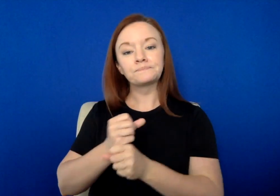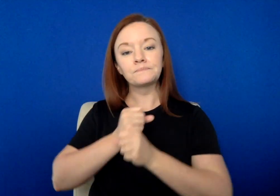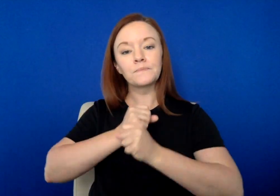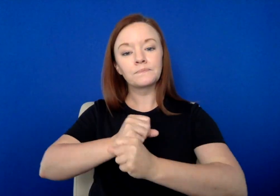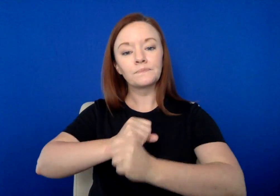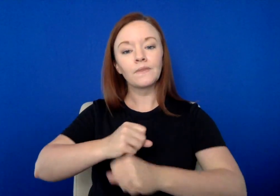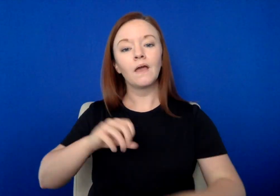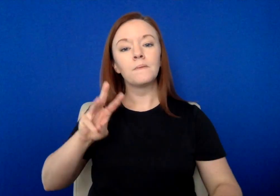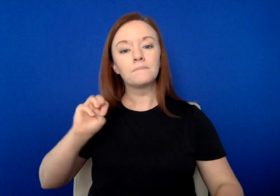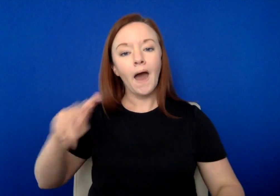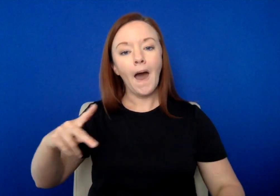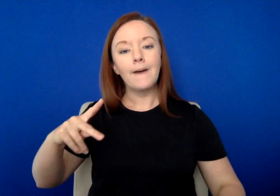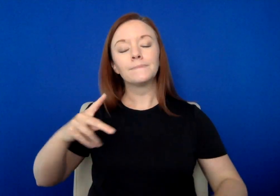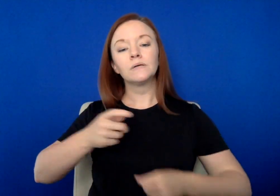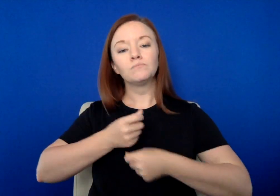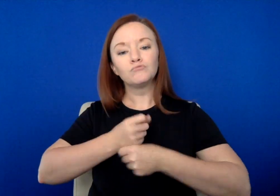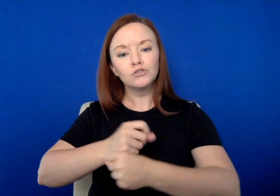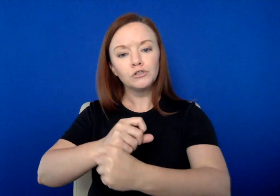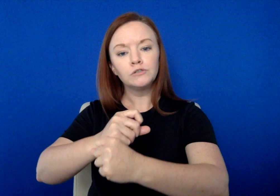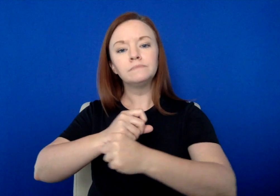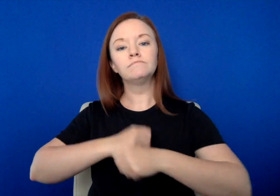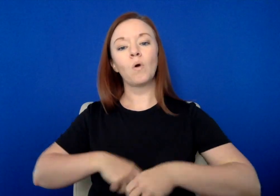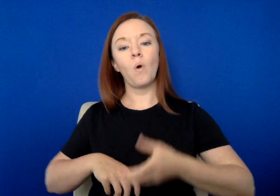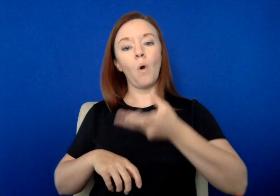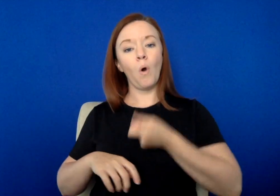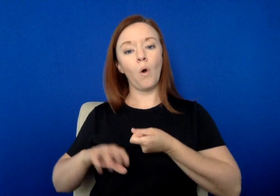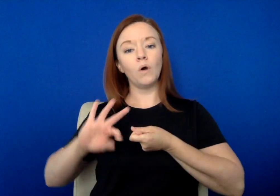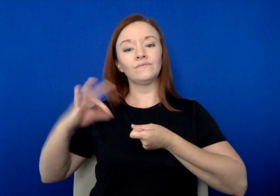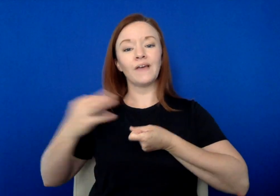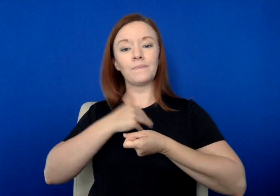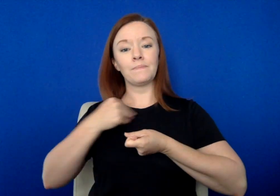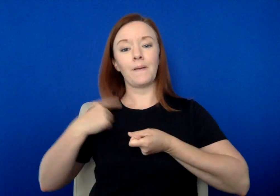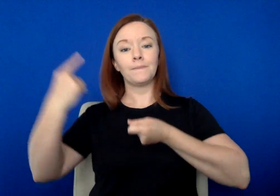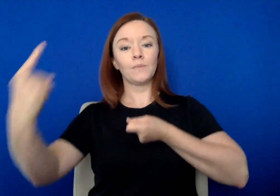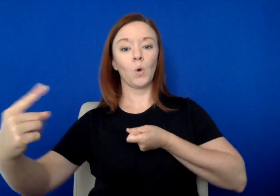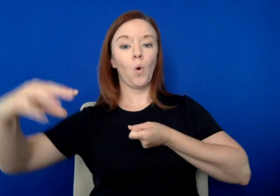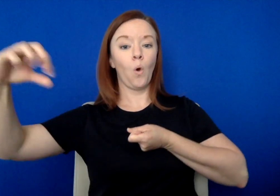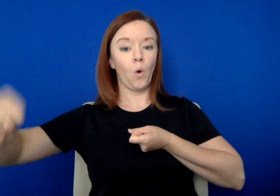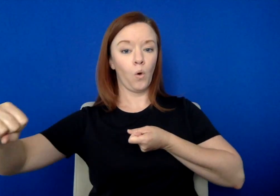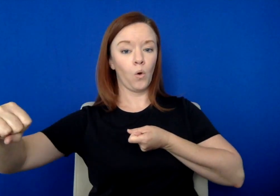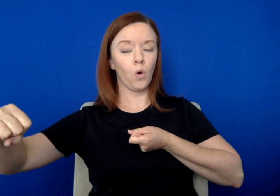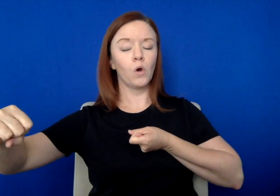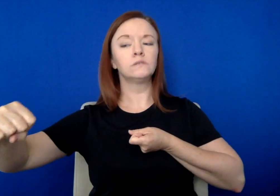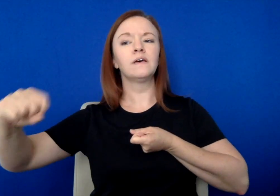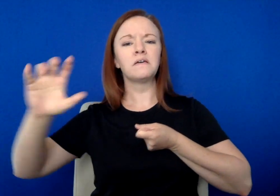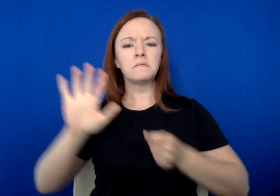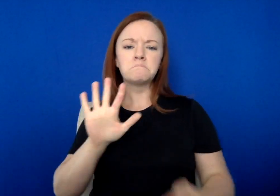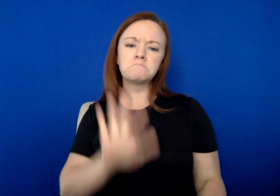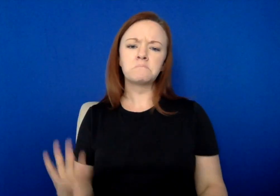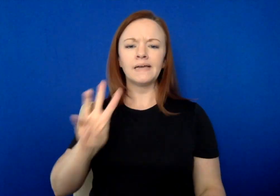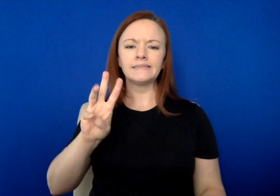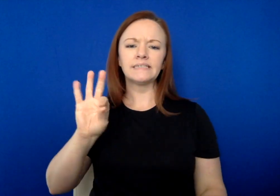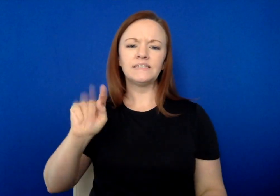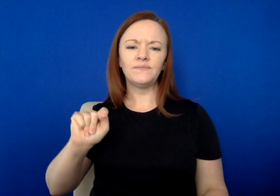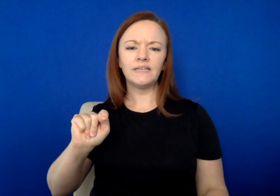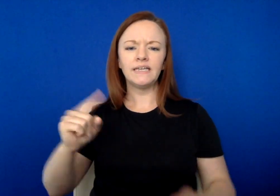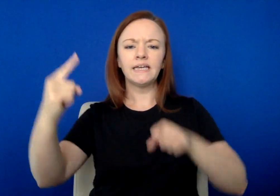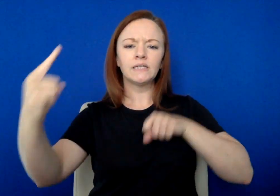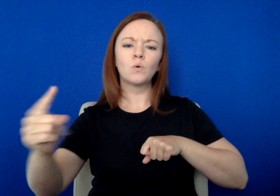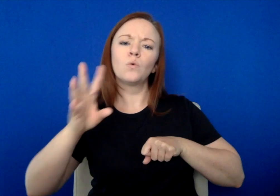have in your home and holding one end and having a family member on the other. That's about 6 feet. And so hearing what that voice sounds like as